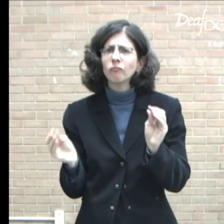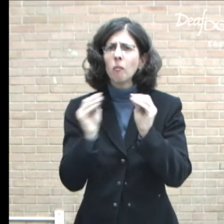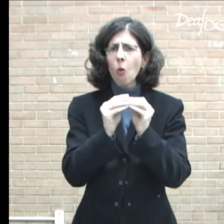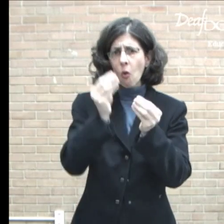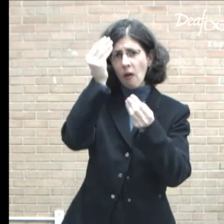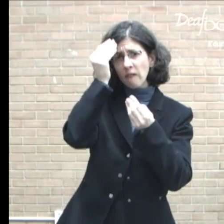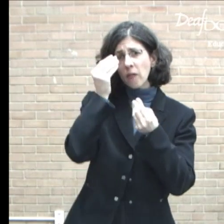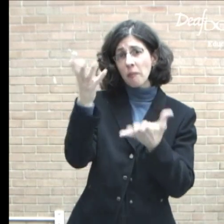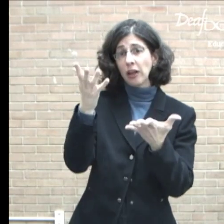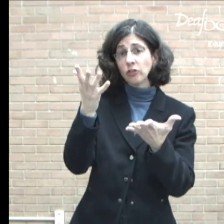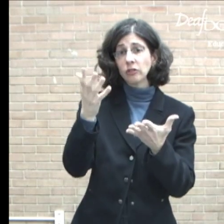the situation.